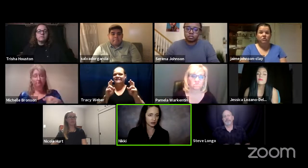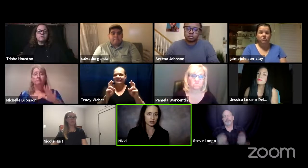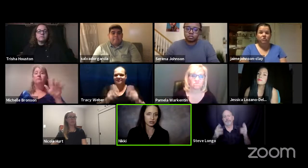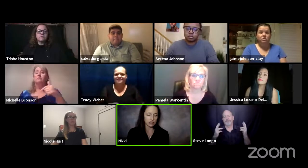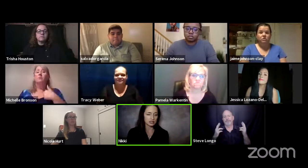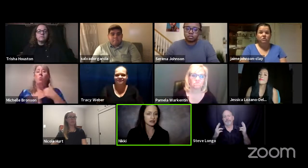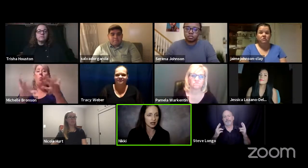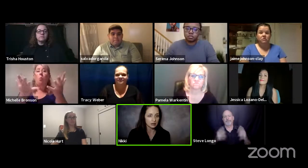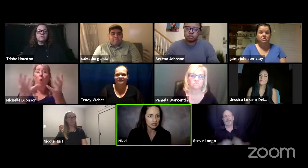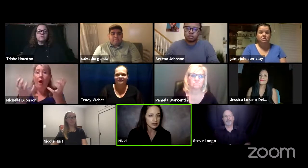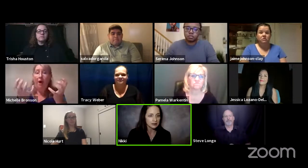are crossed for that one.